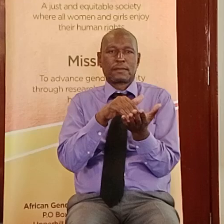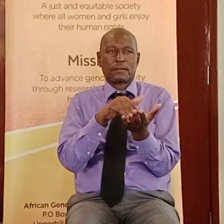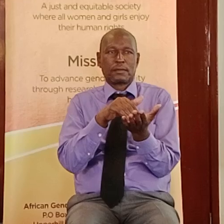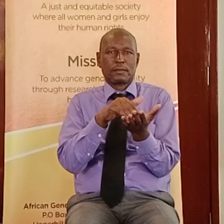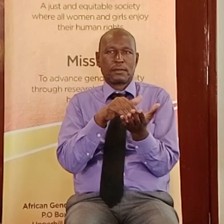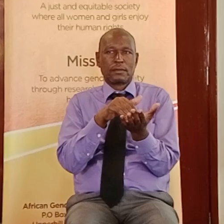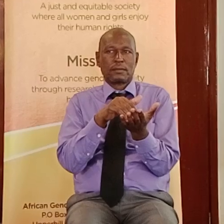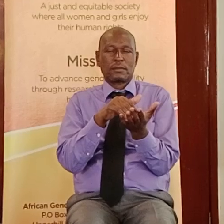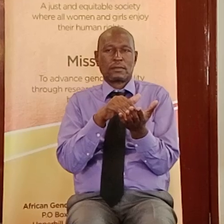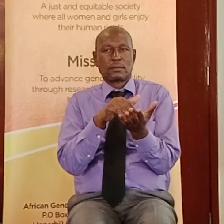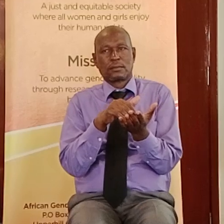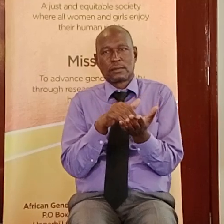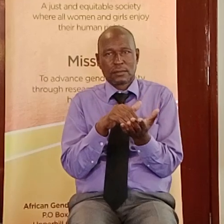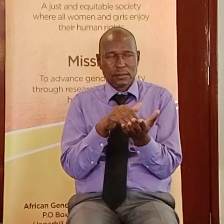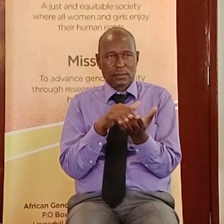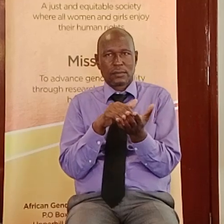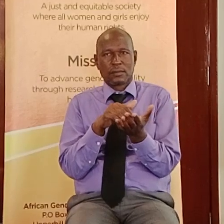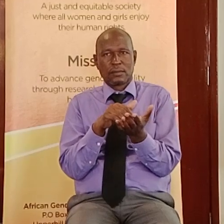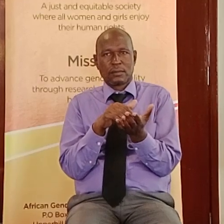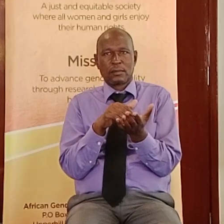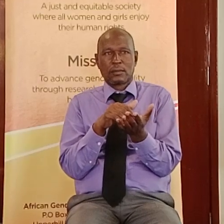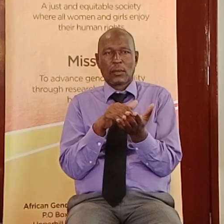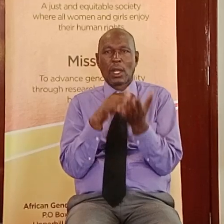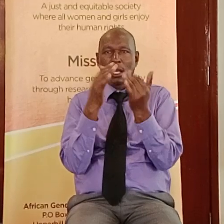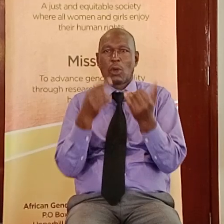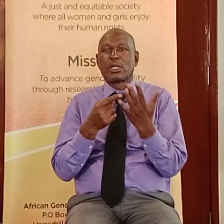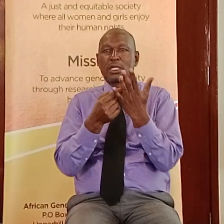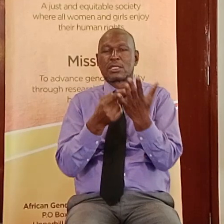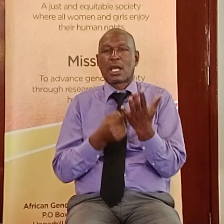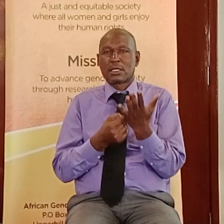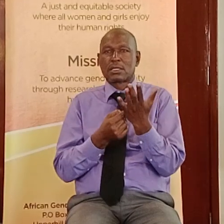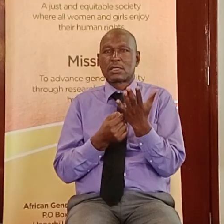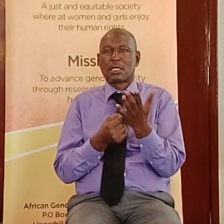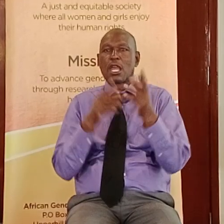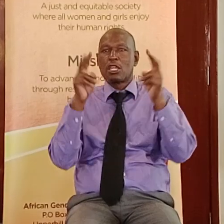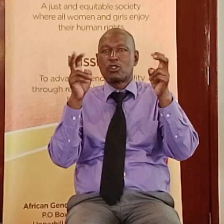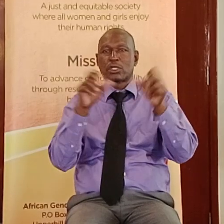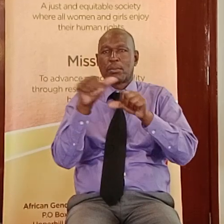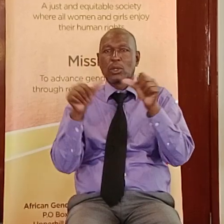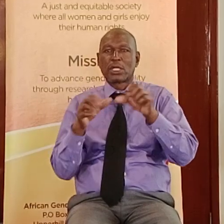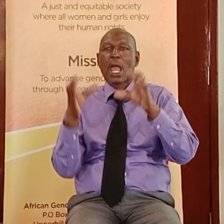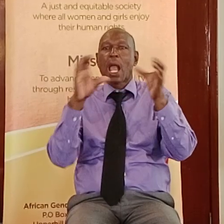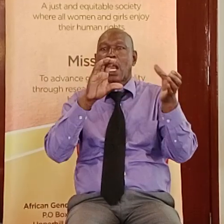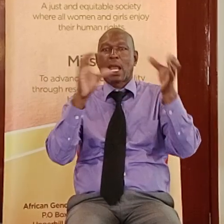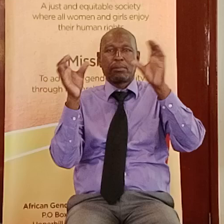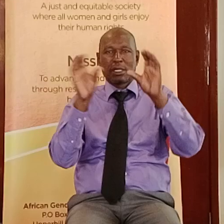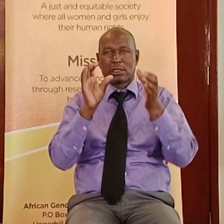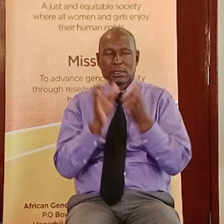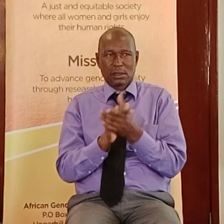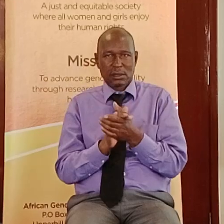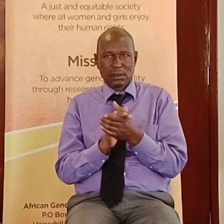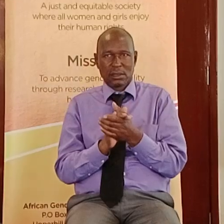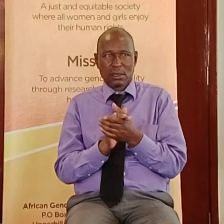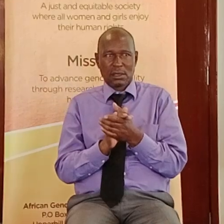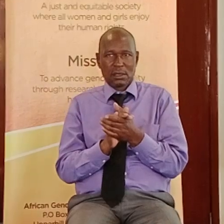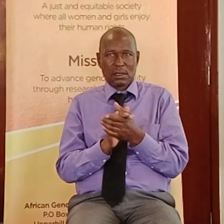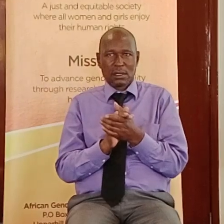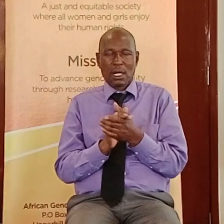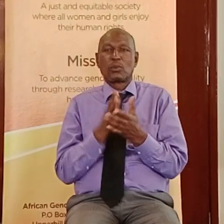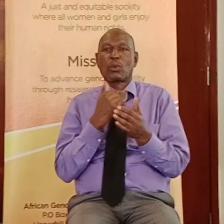So, we are discussing matters of climate, and so we felt it's good to go green. That's why you